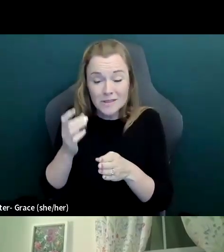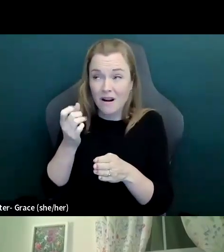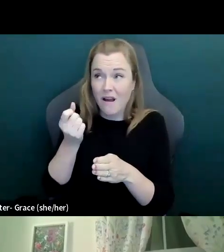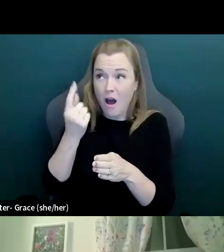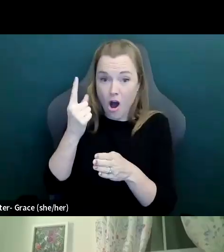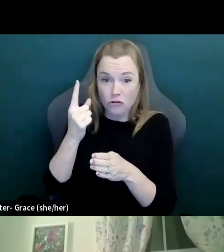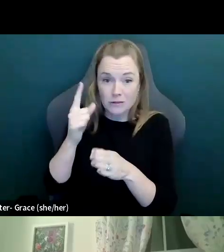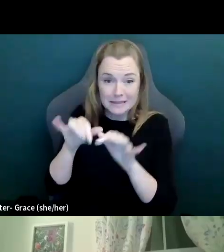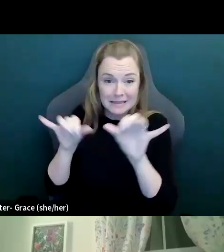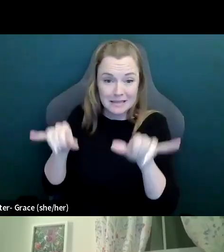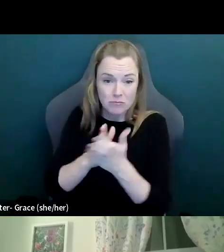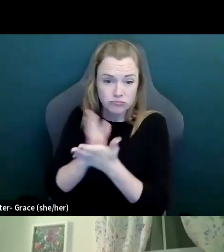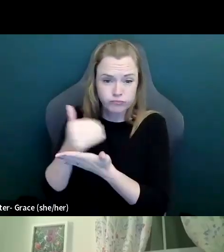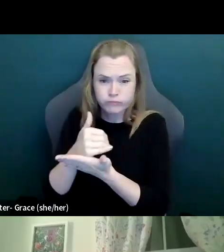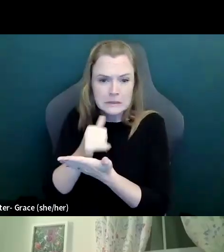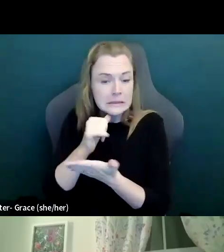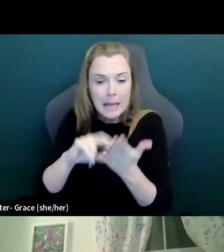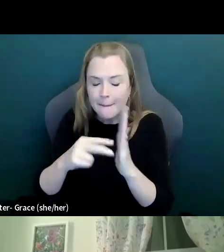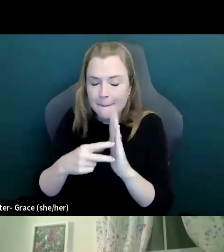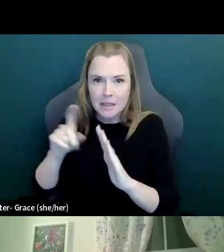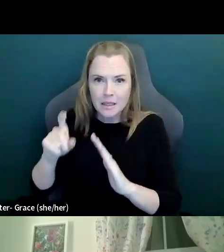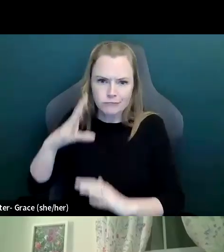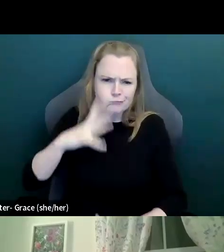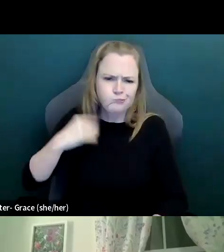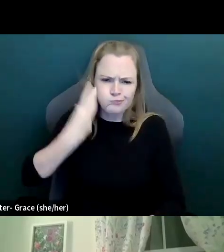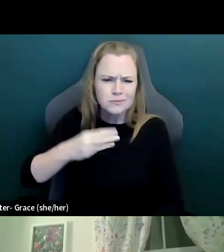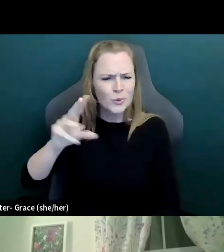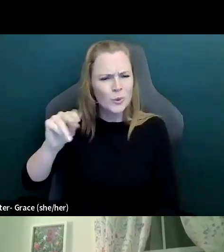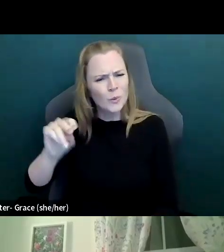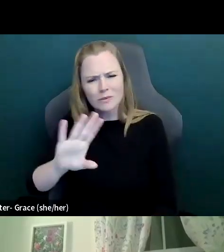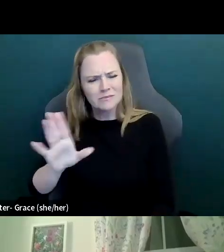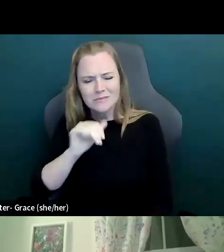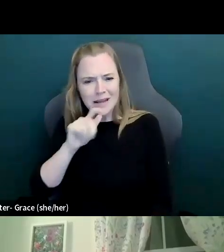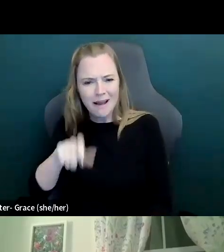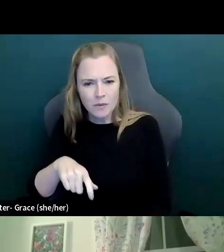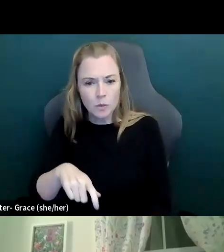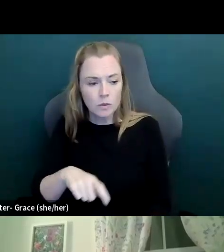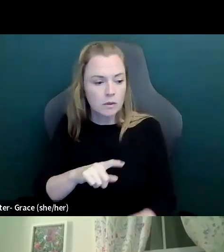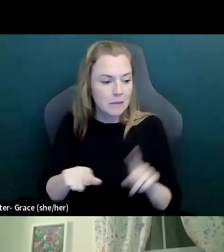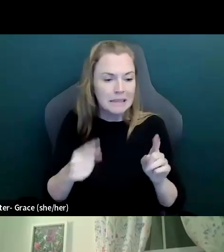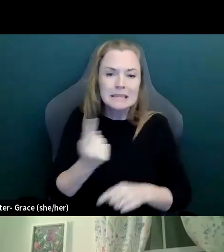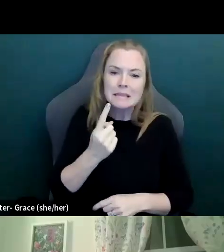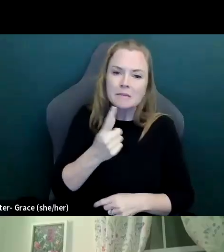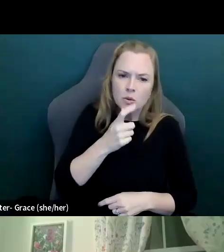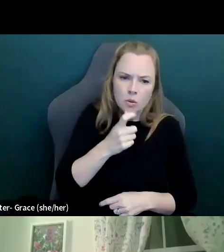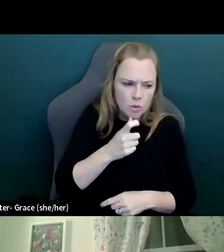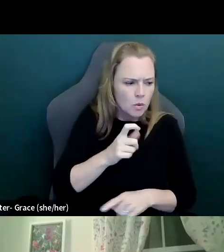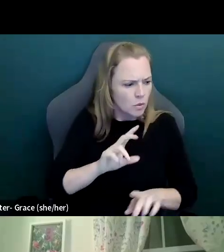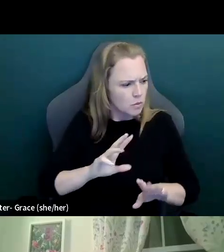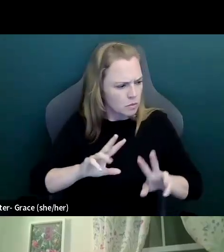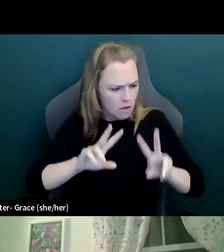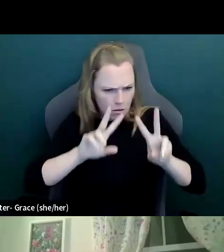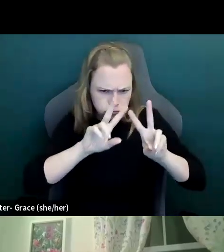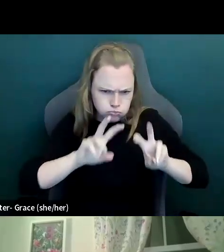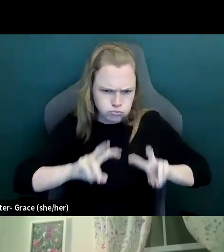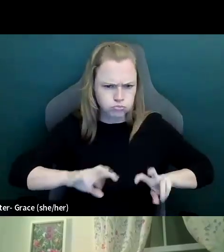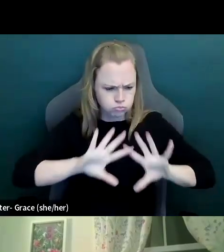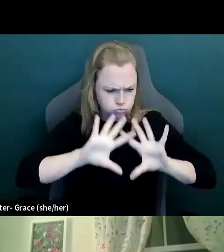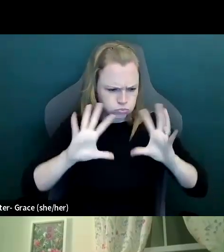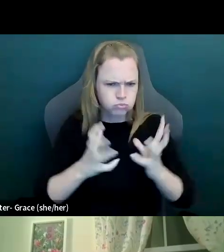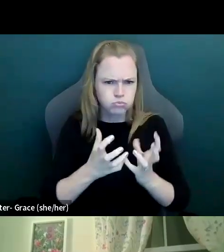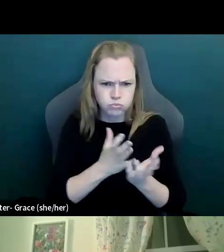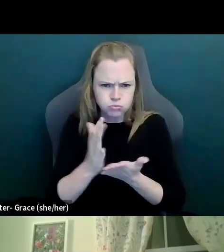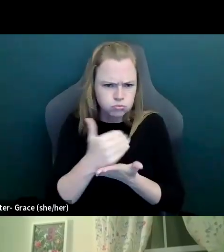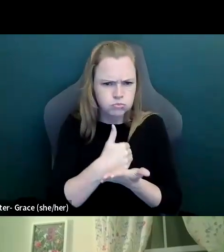have 20 years of experience, but somebody who really has taken the time to understand the whole